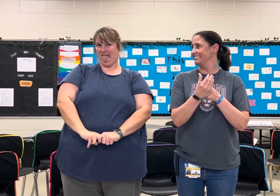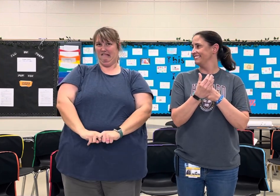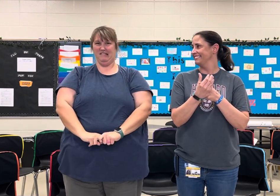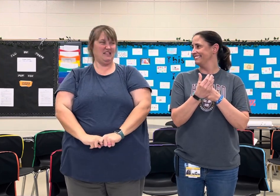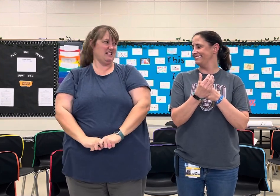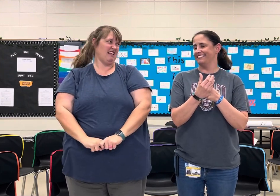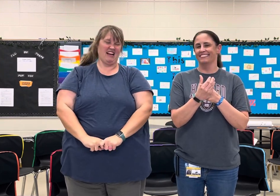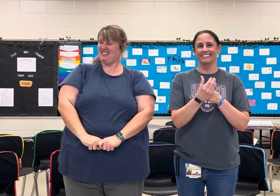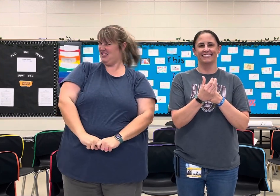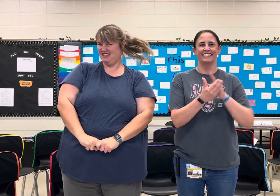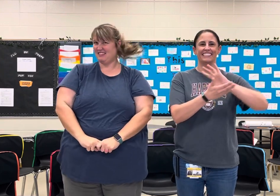Don't like hot dogs.